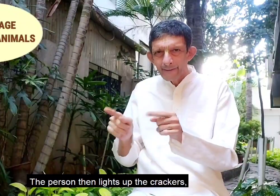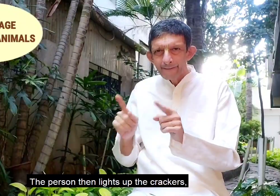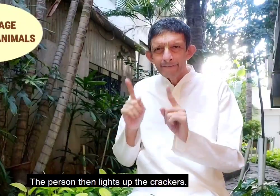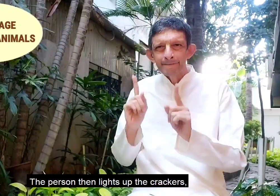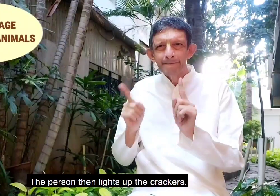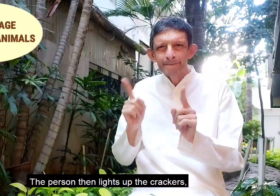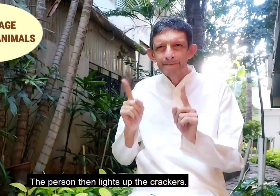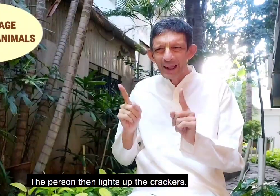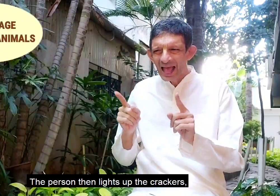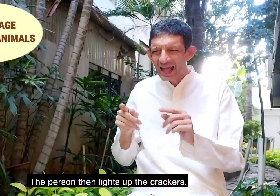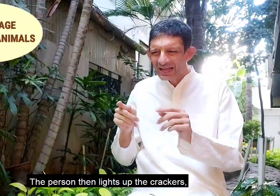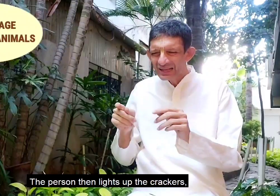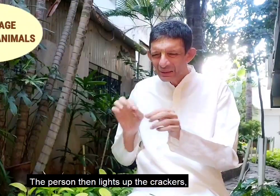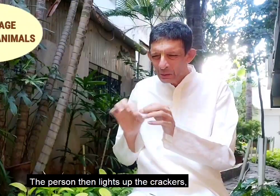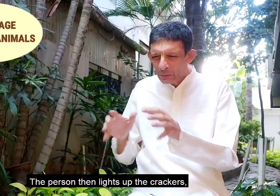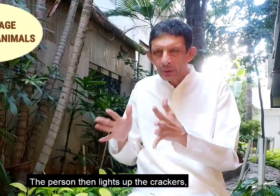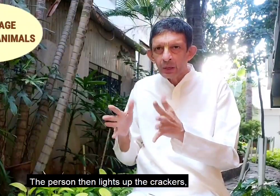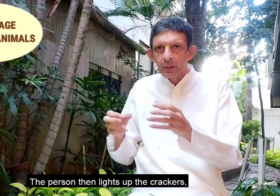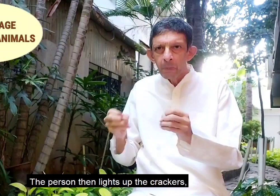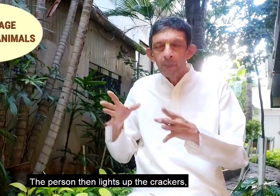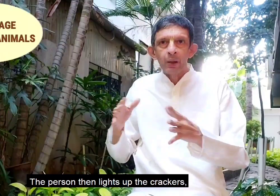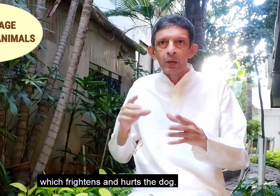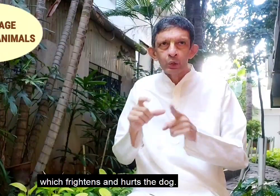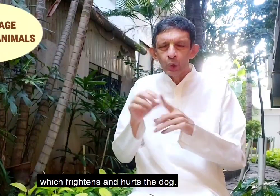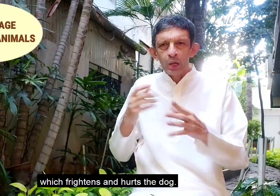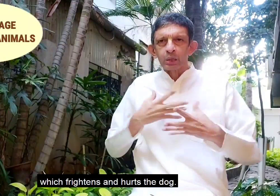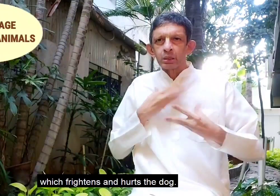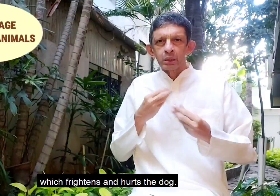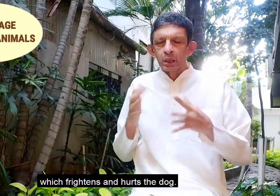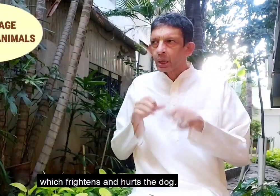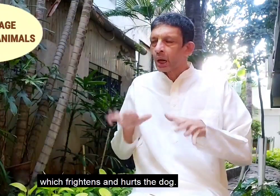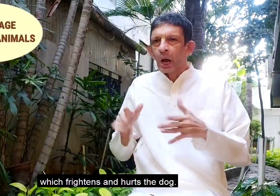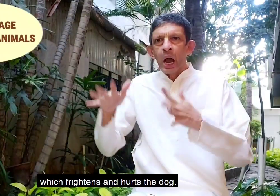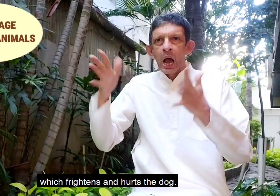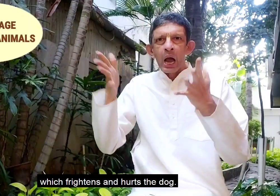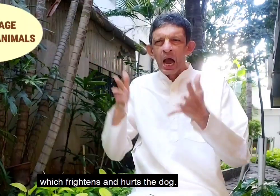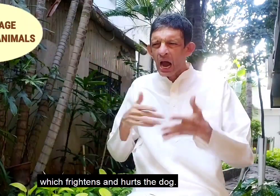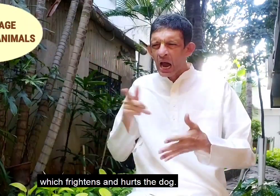the person then lights up the crackers. Which frightens and hurts the dog.